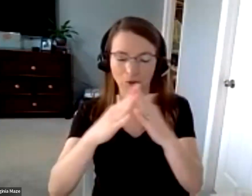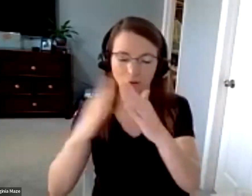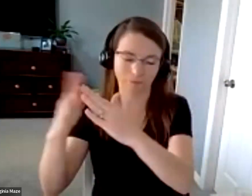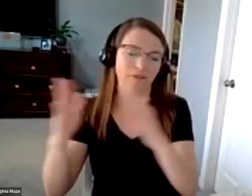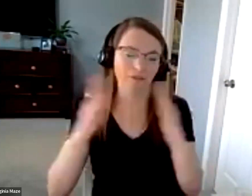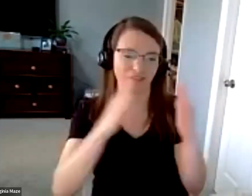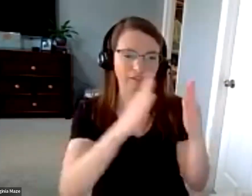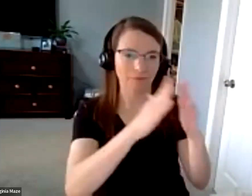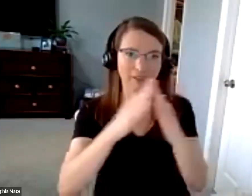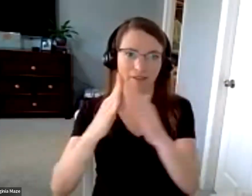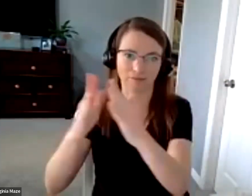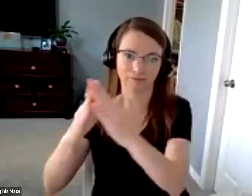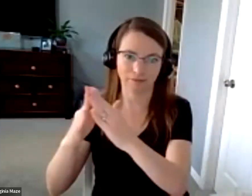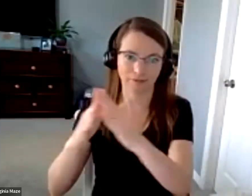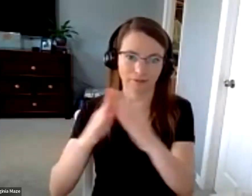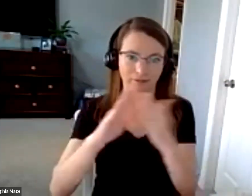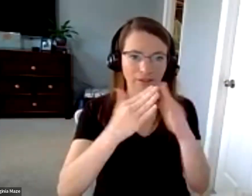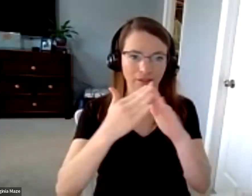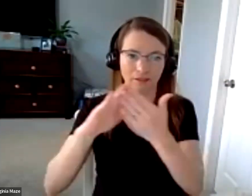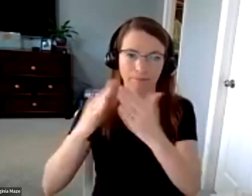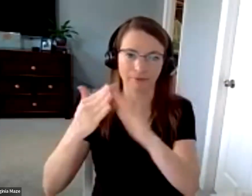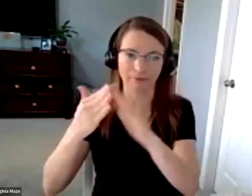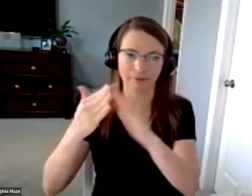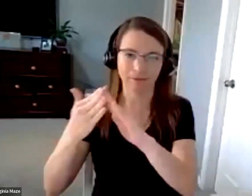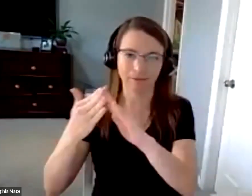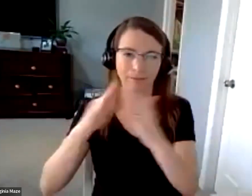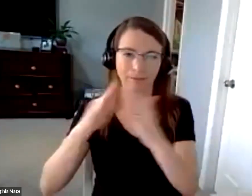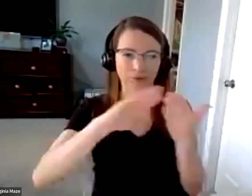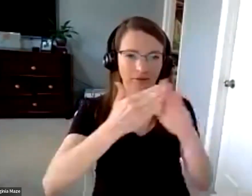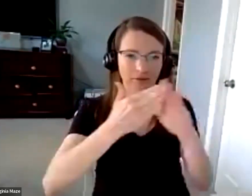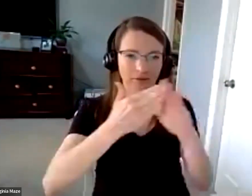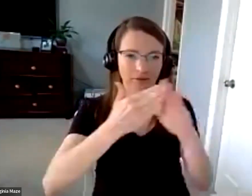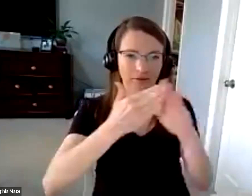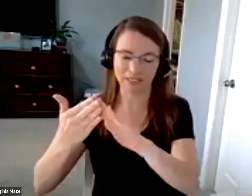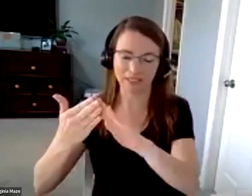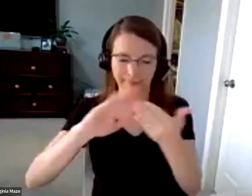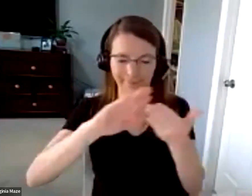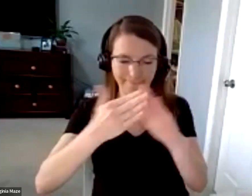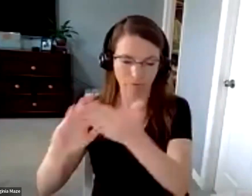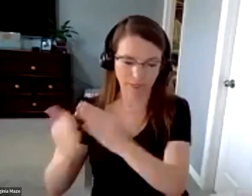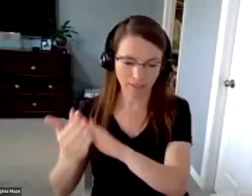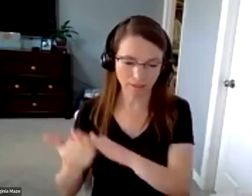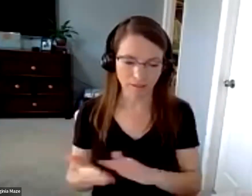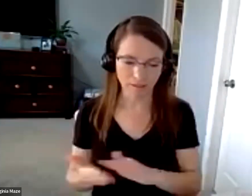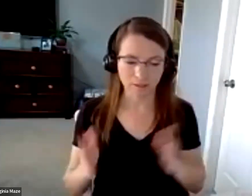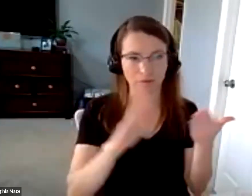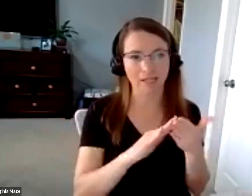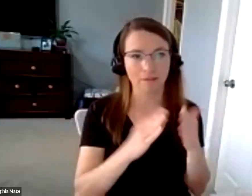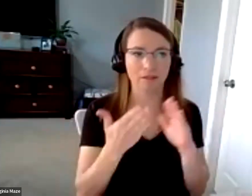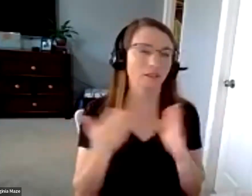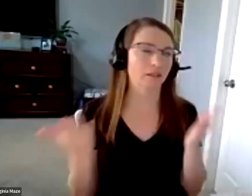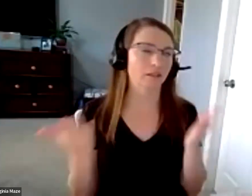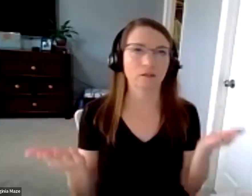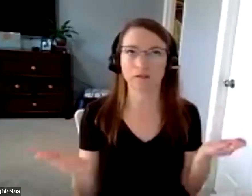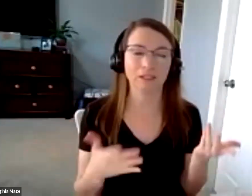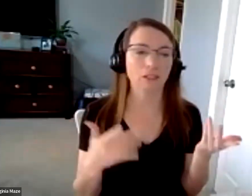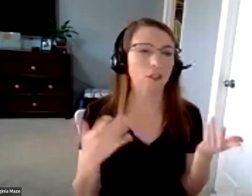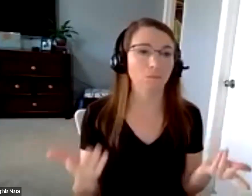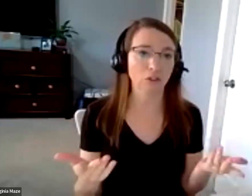towers or city, or of home. That's what that is. But some people do the little twist. Okay. So that, and it